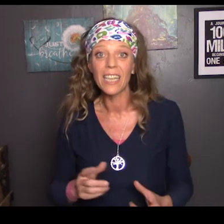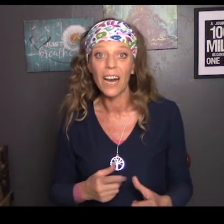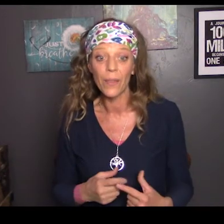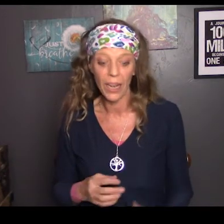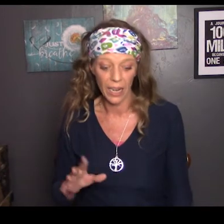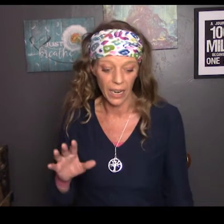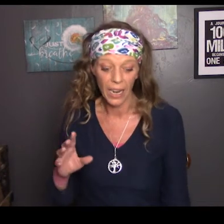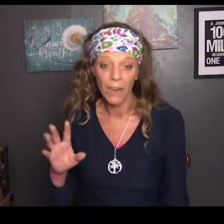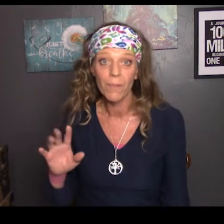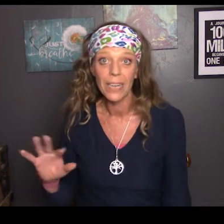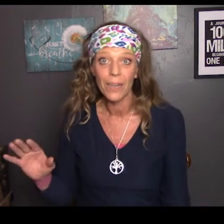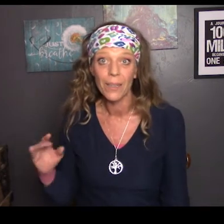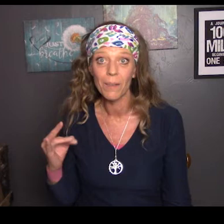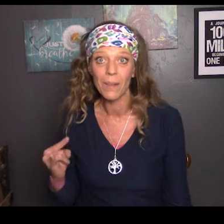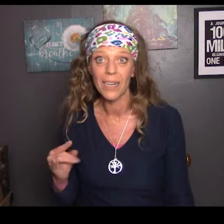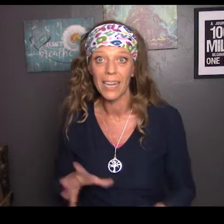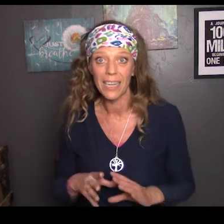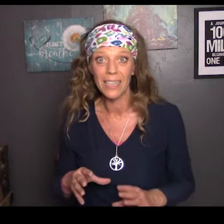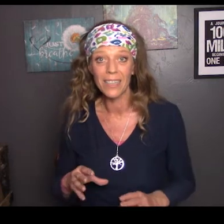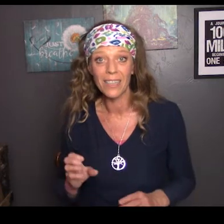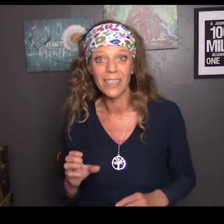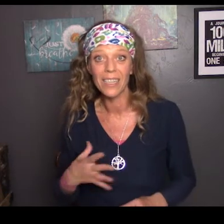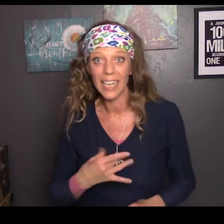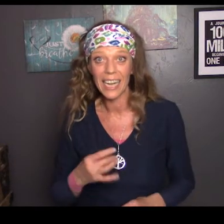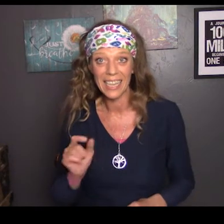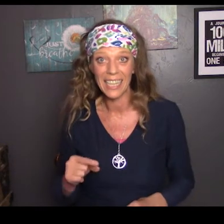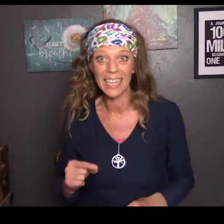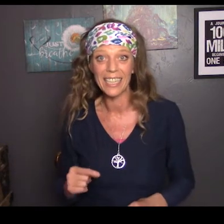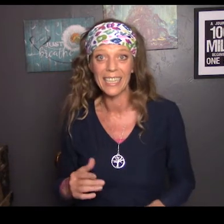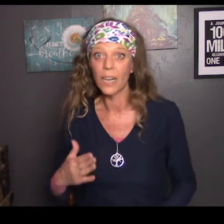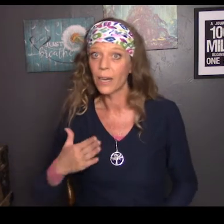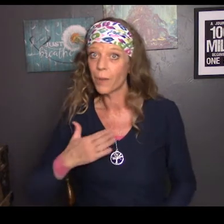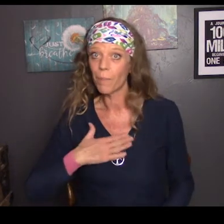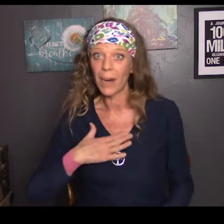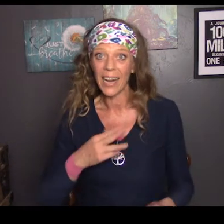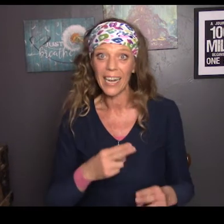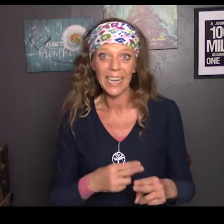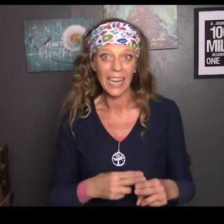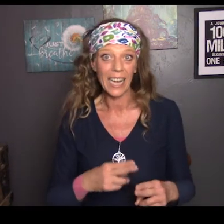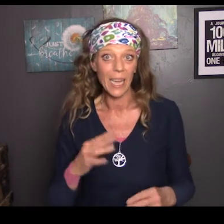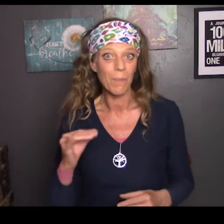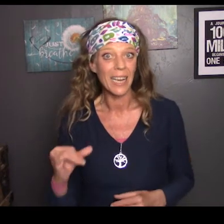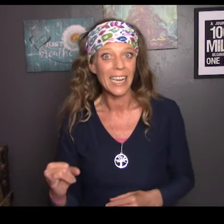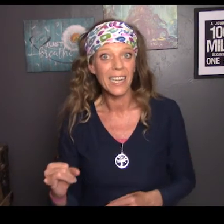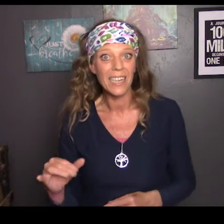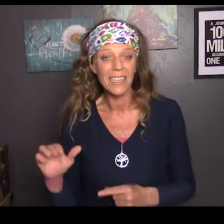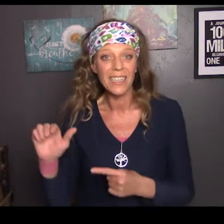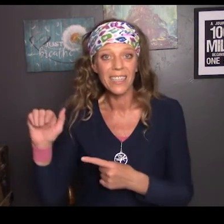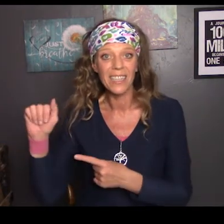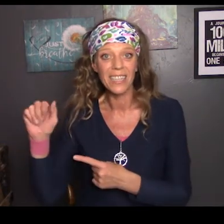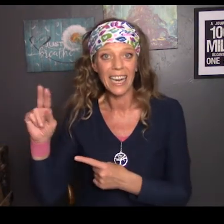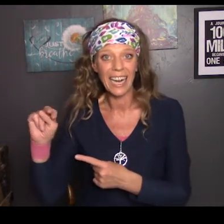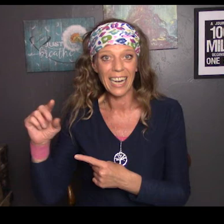and then finger spell it like this. My name is